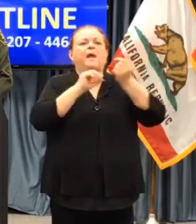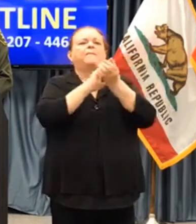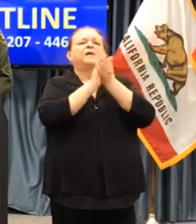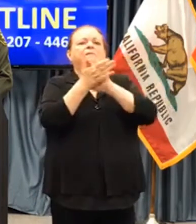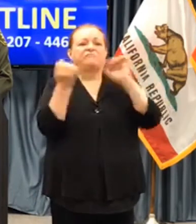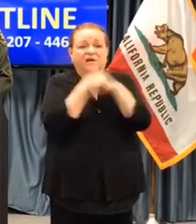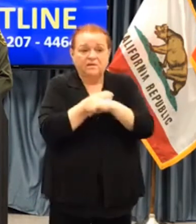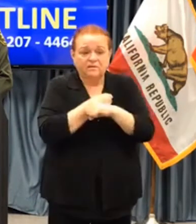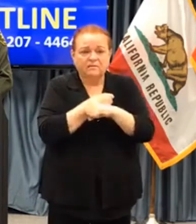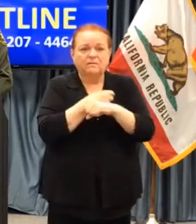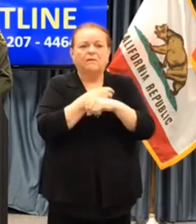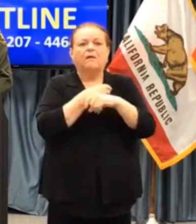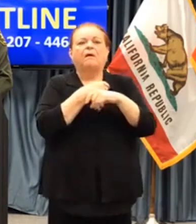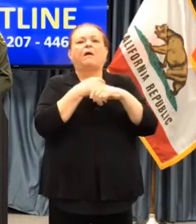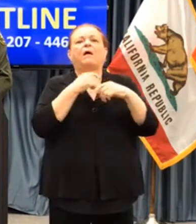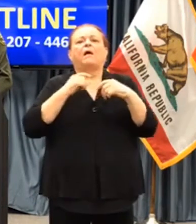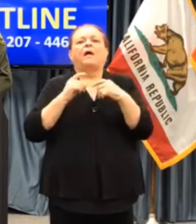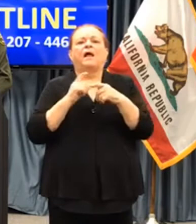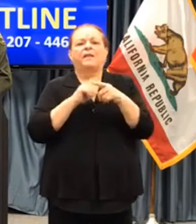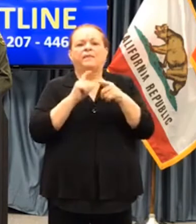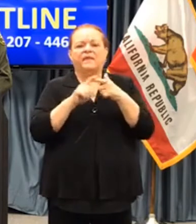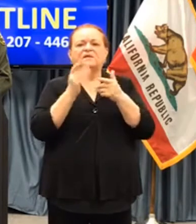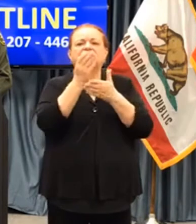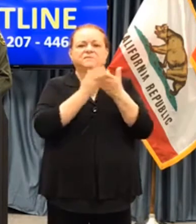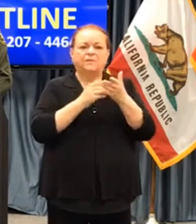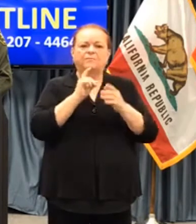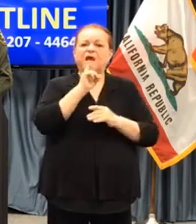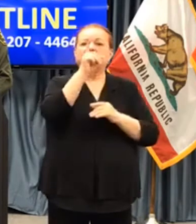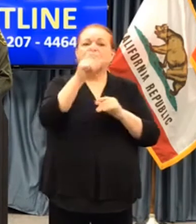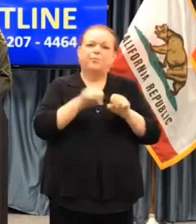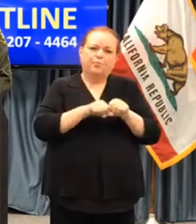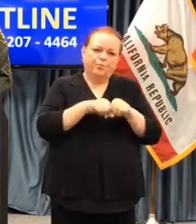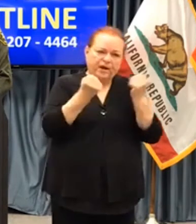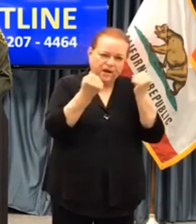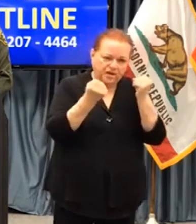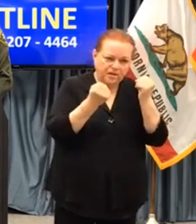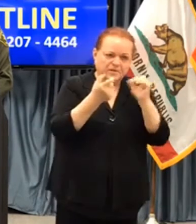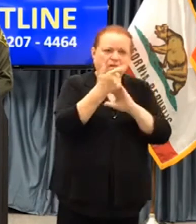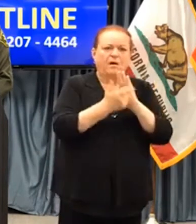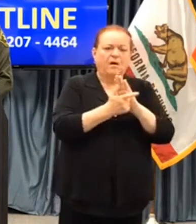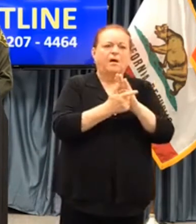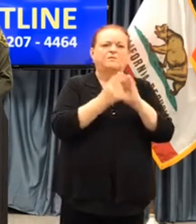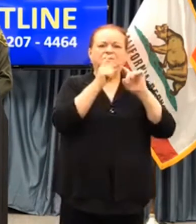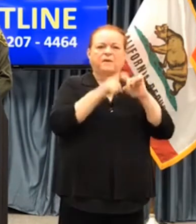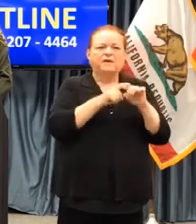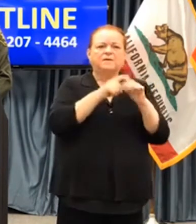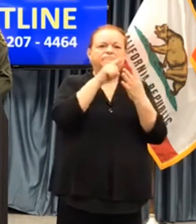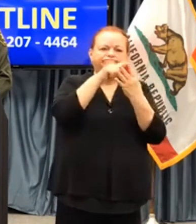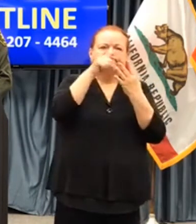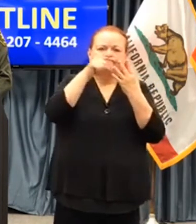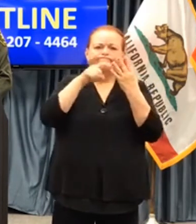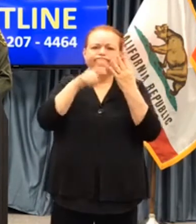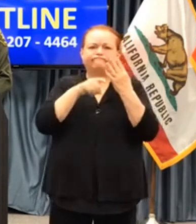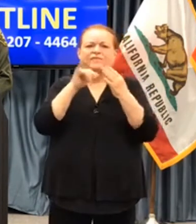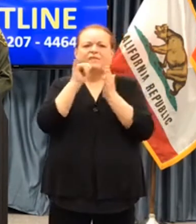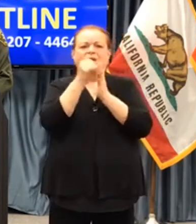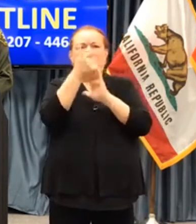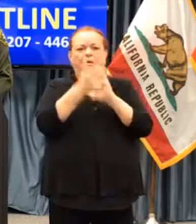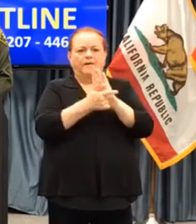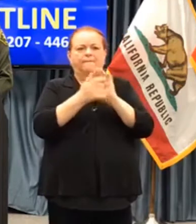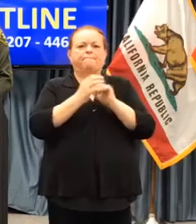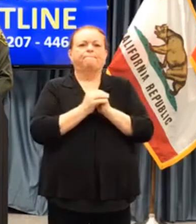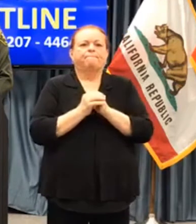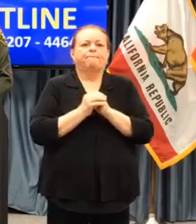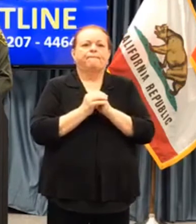it had progressed, and some will result in actual violations of law. So each one of those are tiered. The 25% that I spoke to specifically was